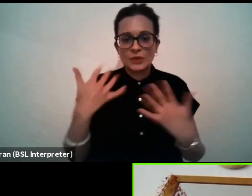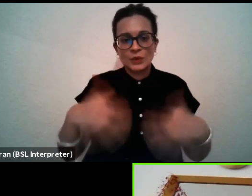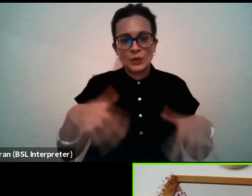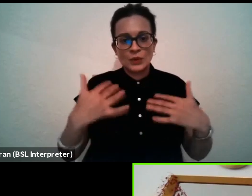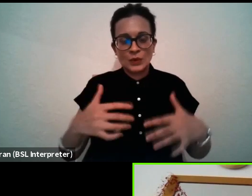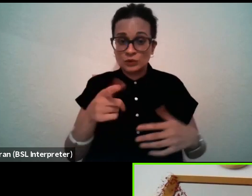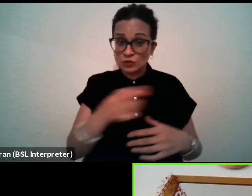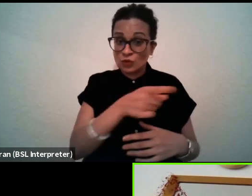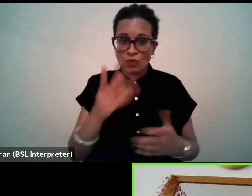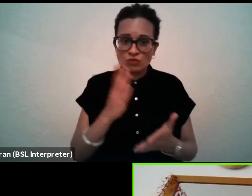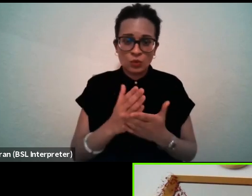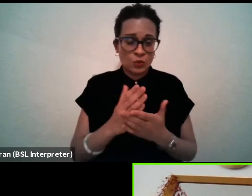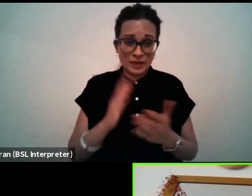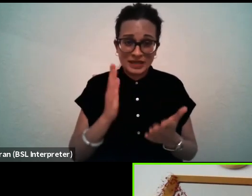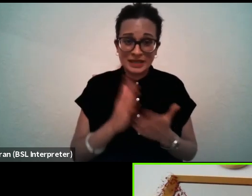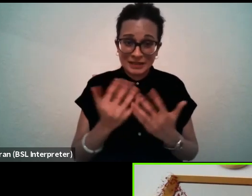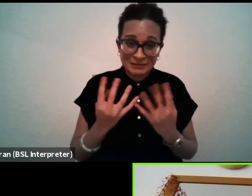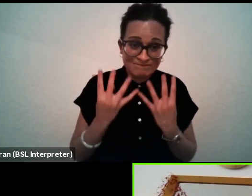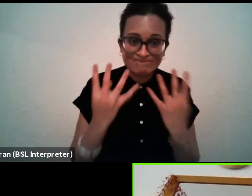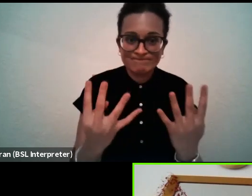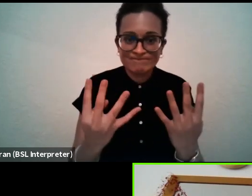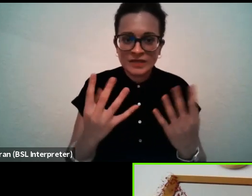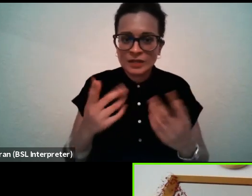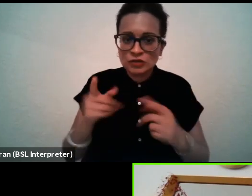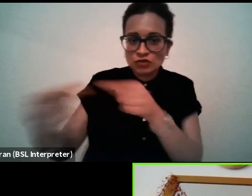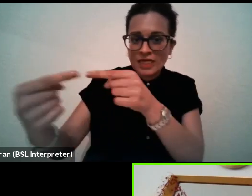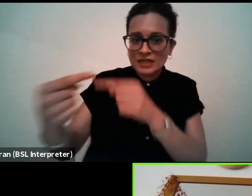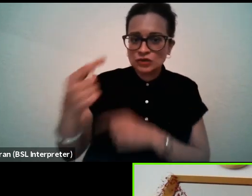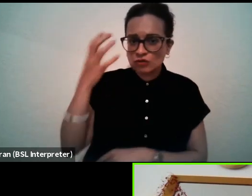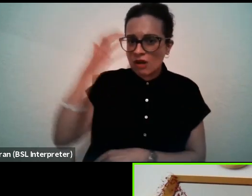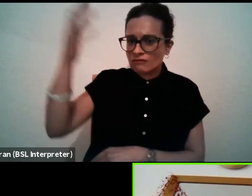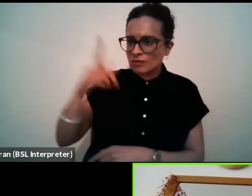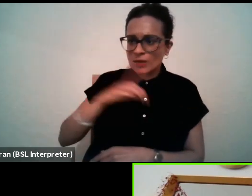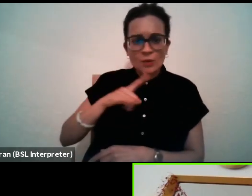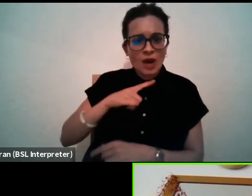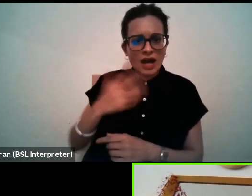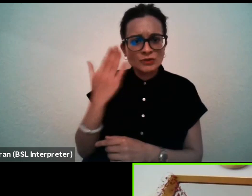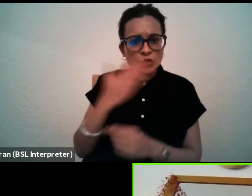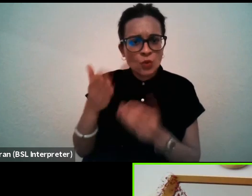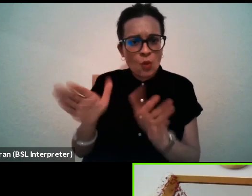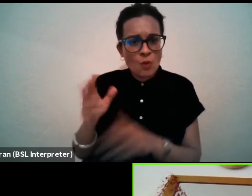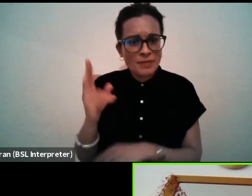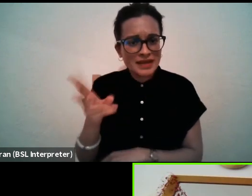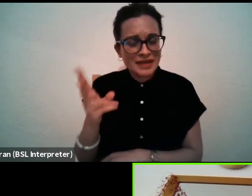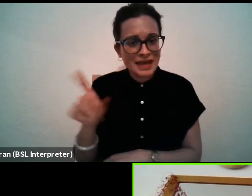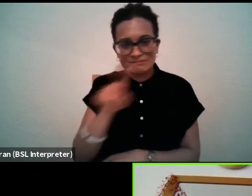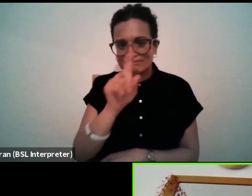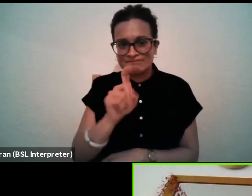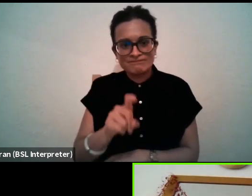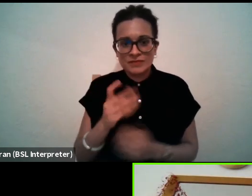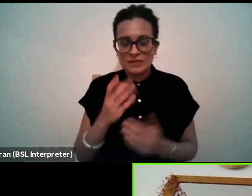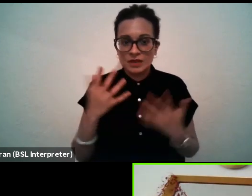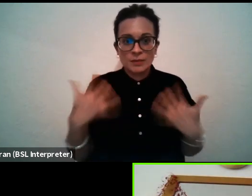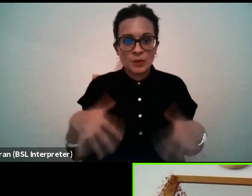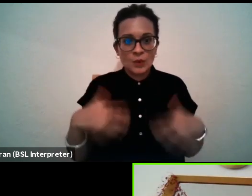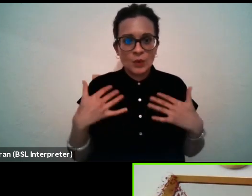challenging the government around the school reopening at the moment. But we, you know, it's been very powerful to hear the